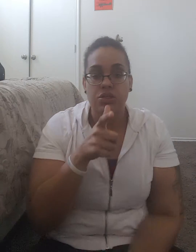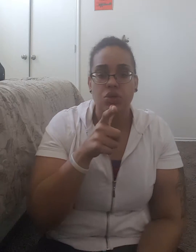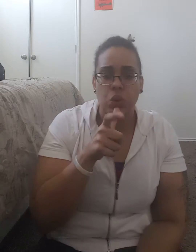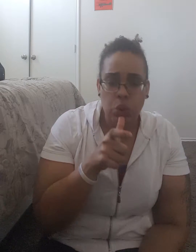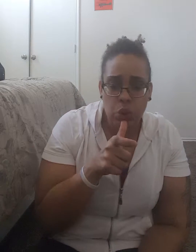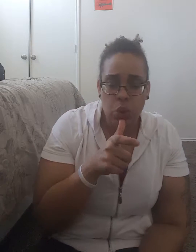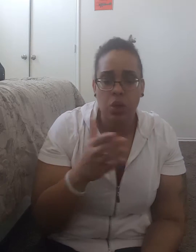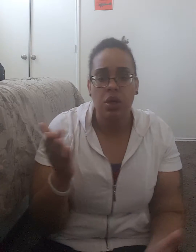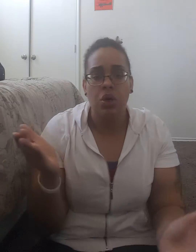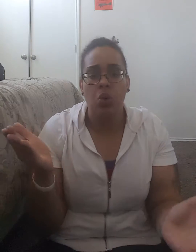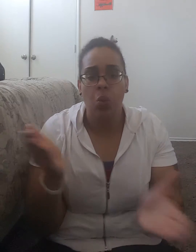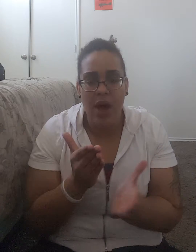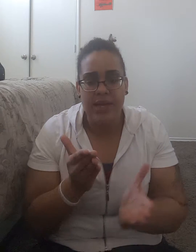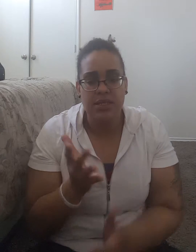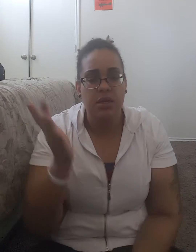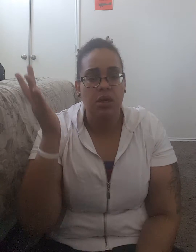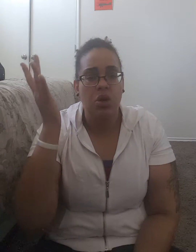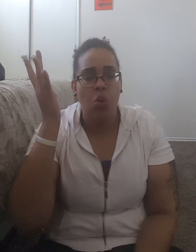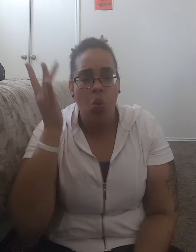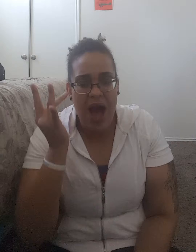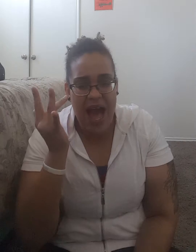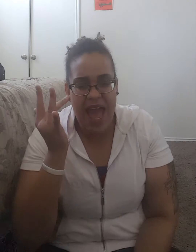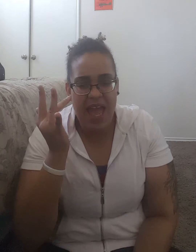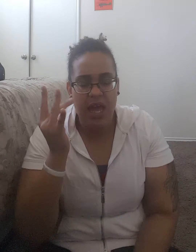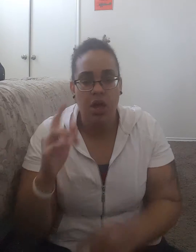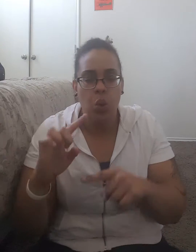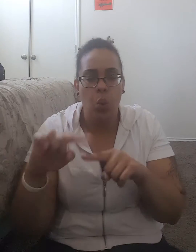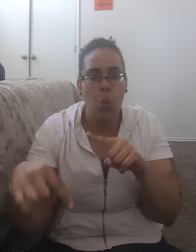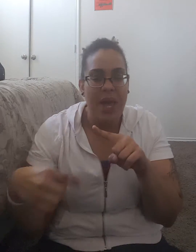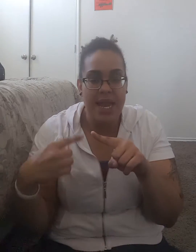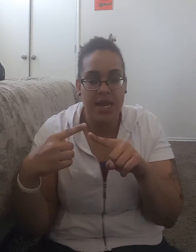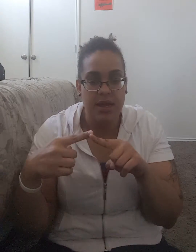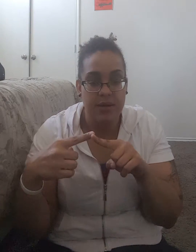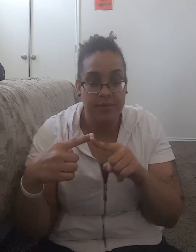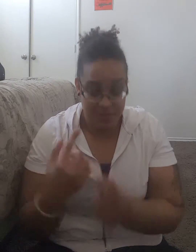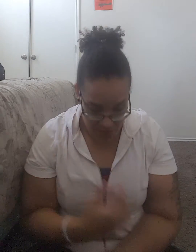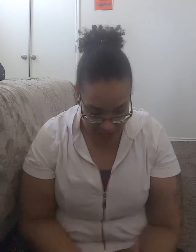So who, what, why, when. Okay?